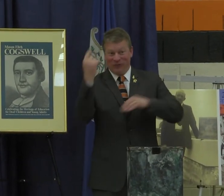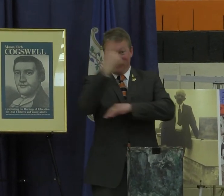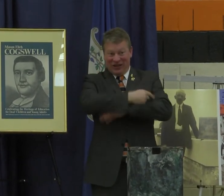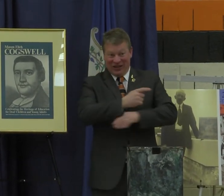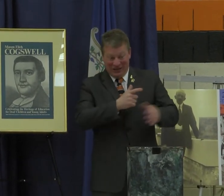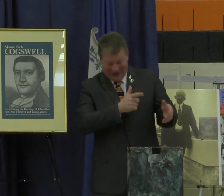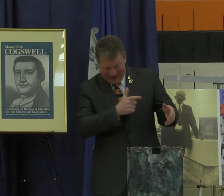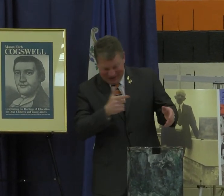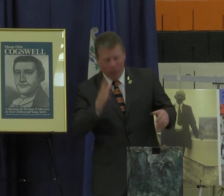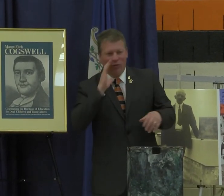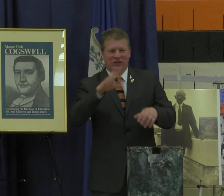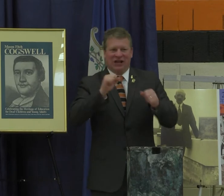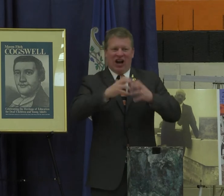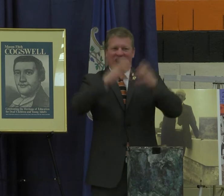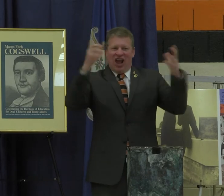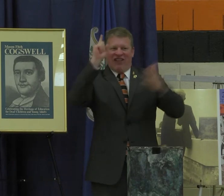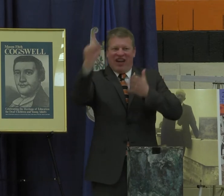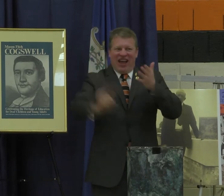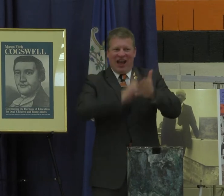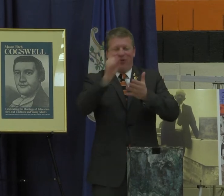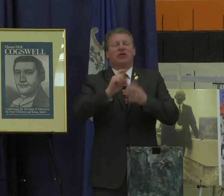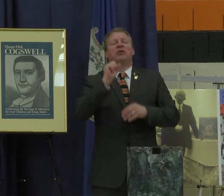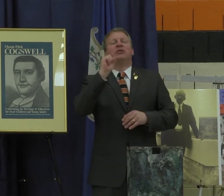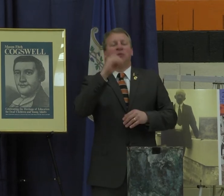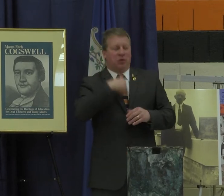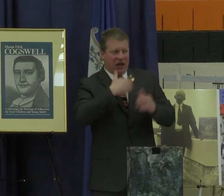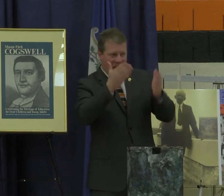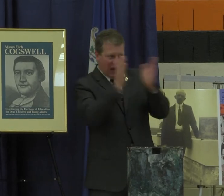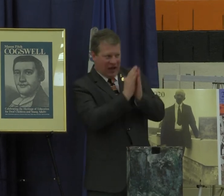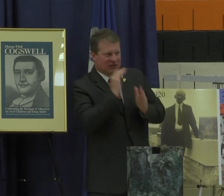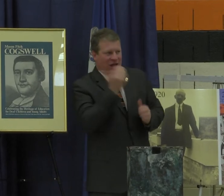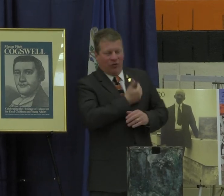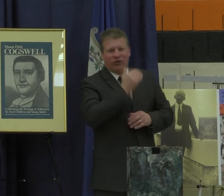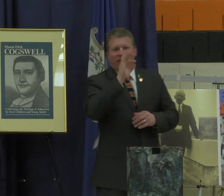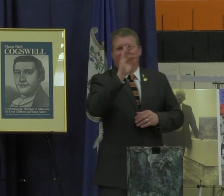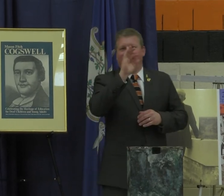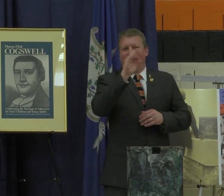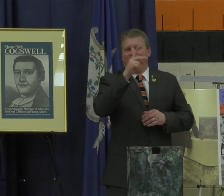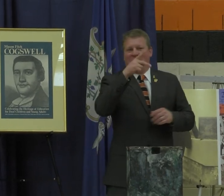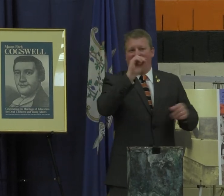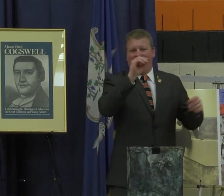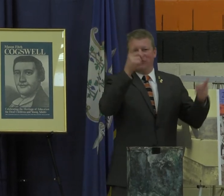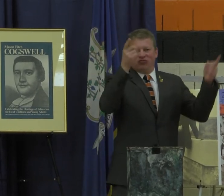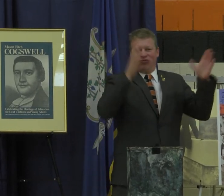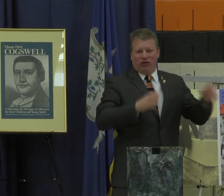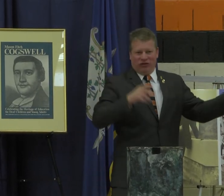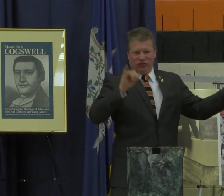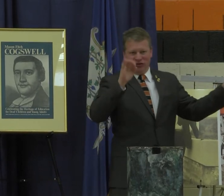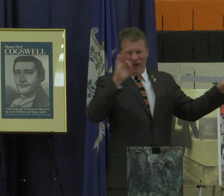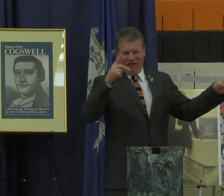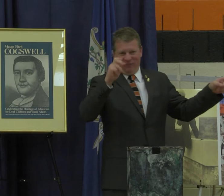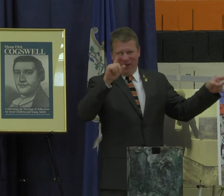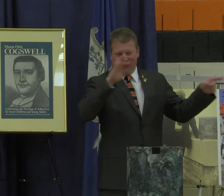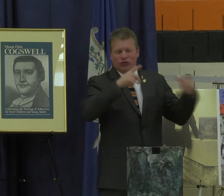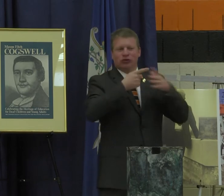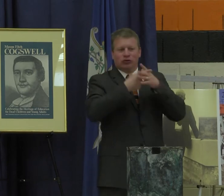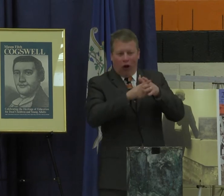If we tried to open it today, it would take many hours. So I asked our plant's operations director,